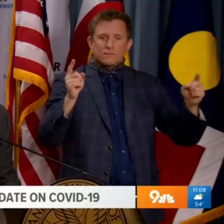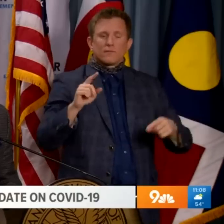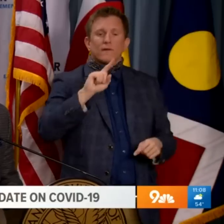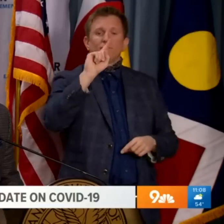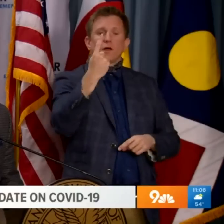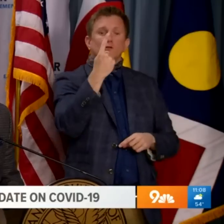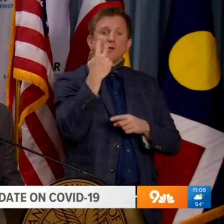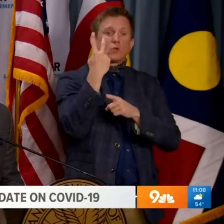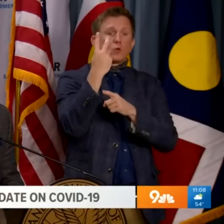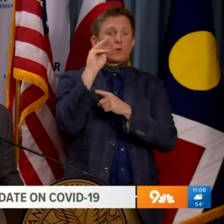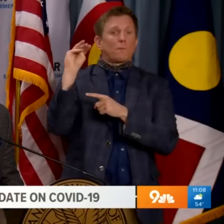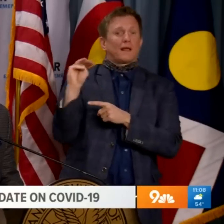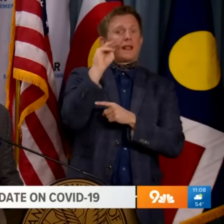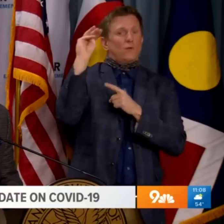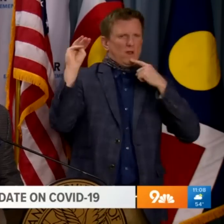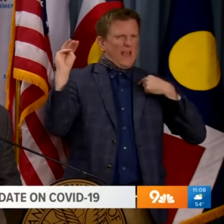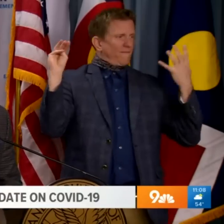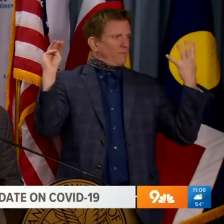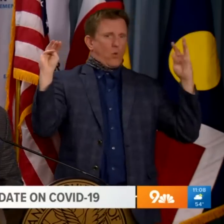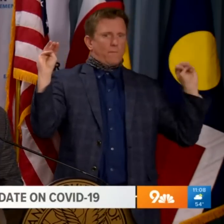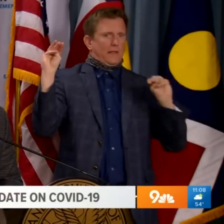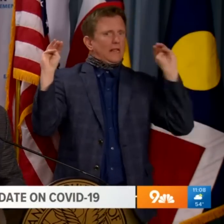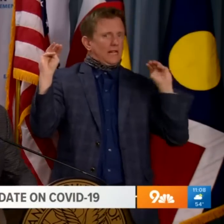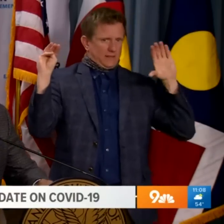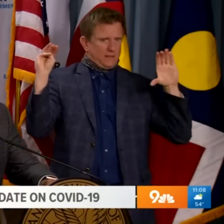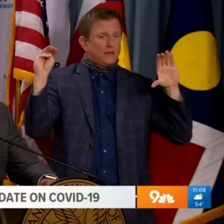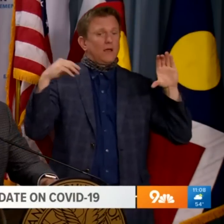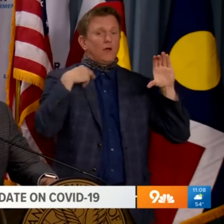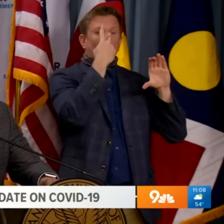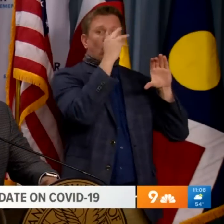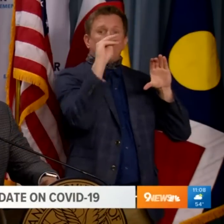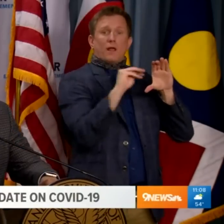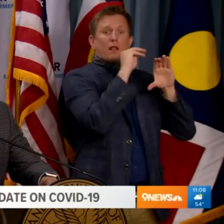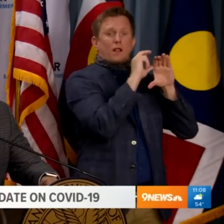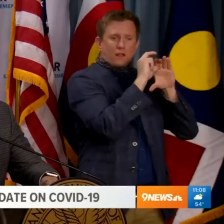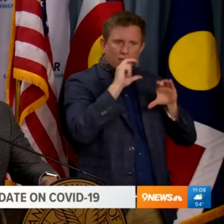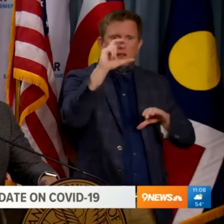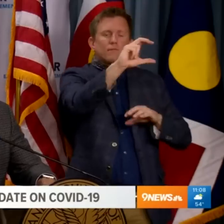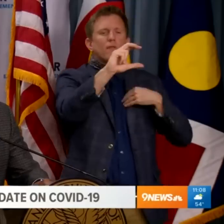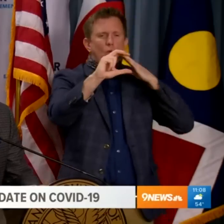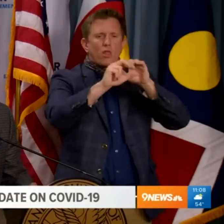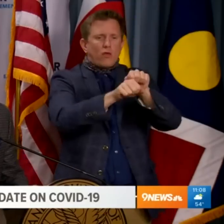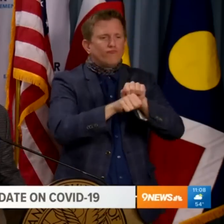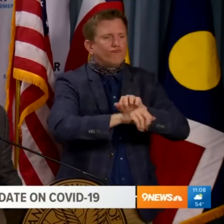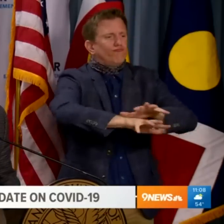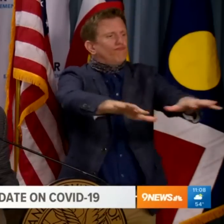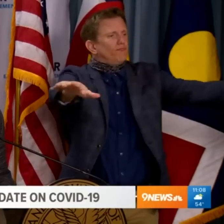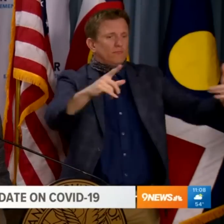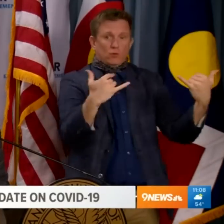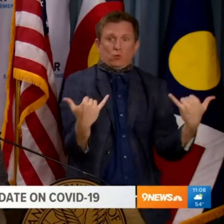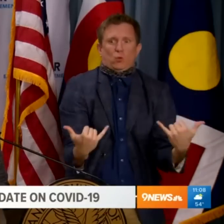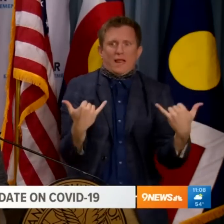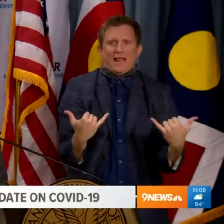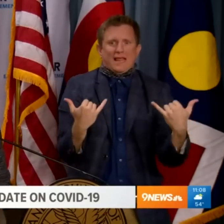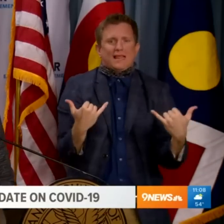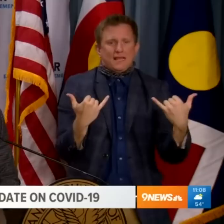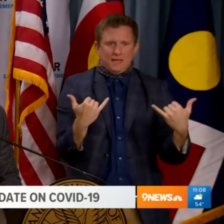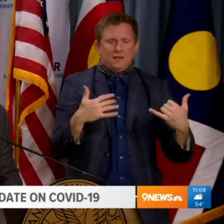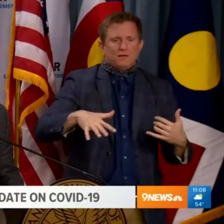people safe on the golf courses, and you'll see a lot of those recommendations or at least practices put in place on public golf